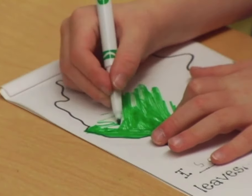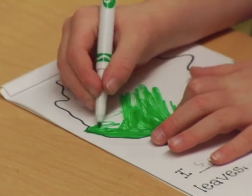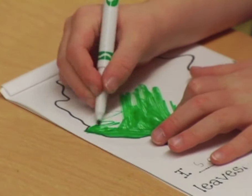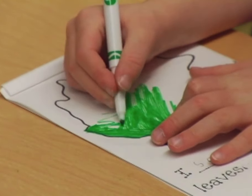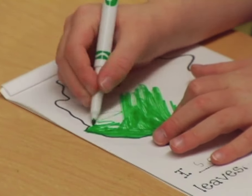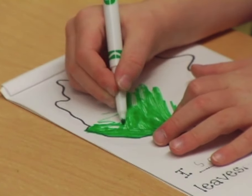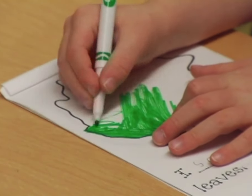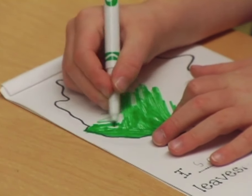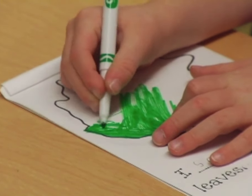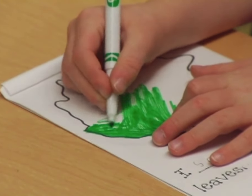Draw.